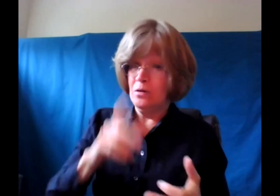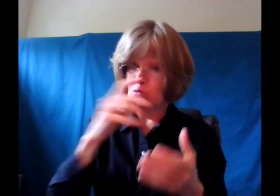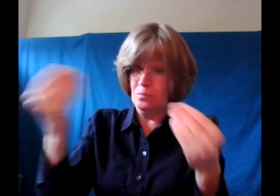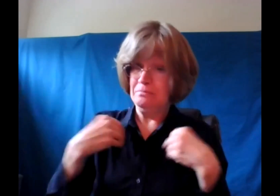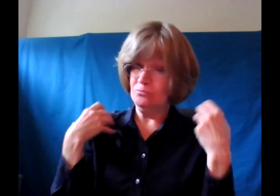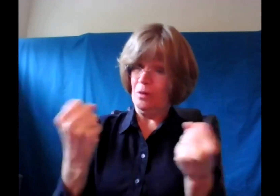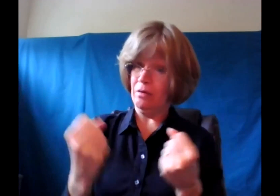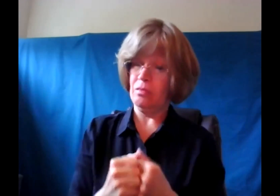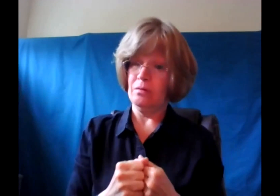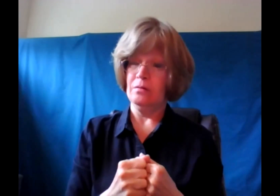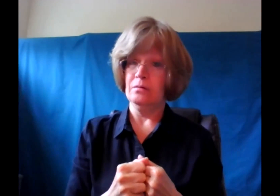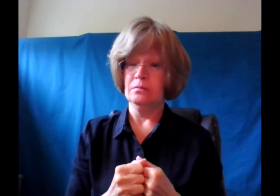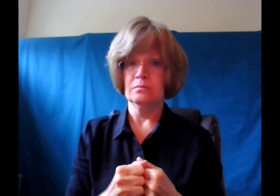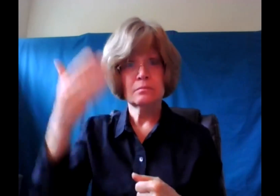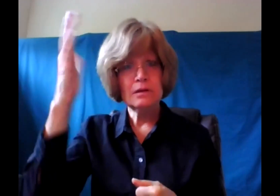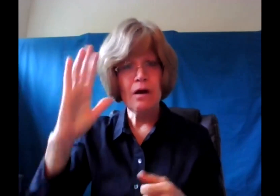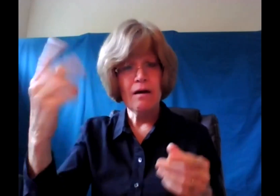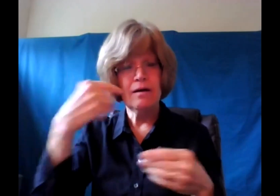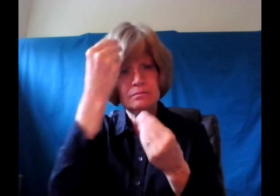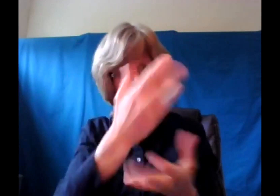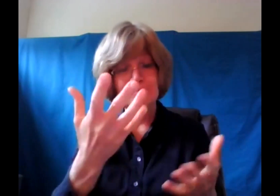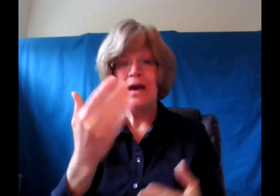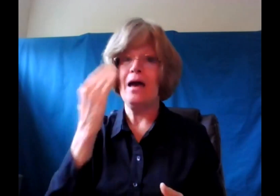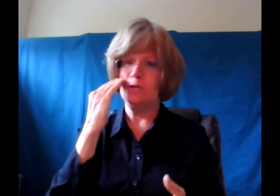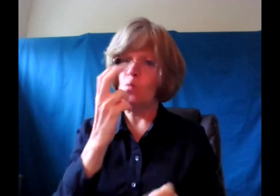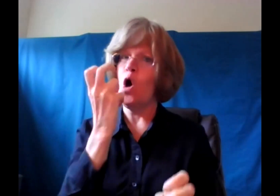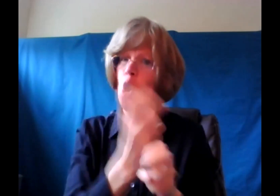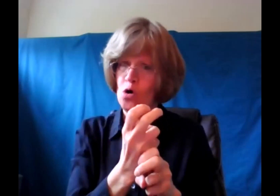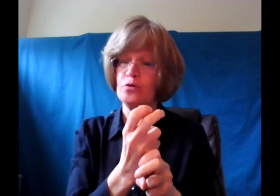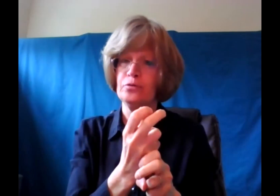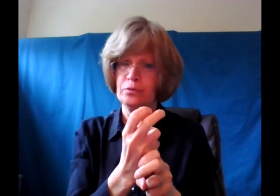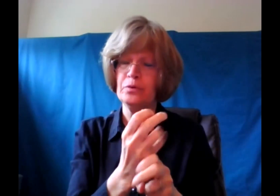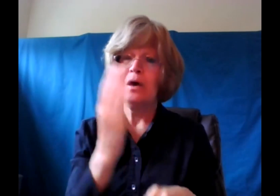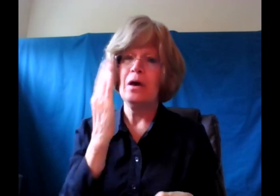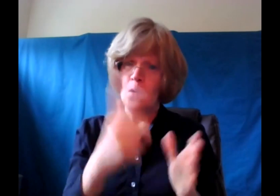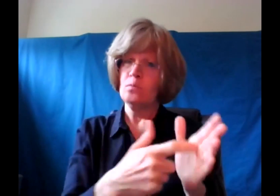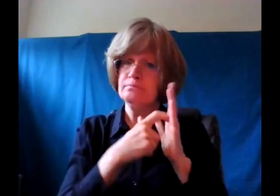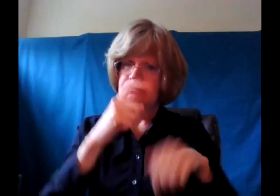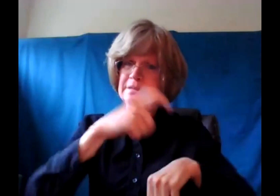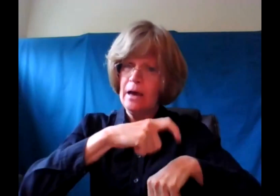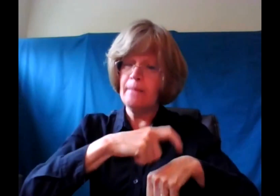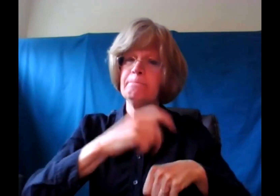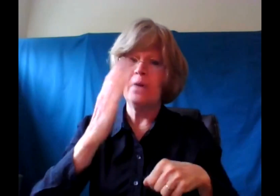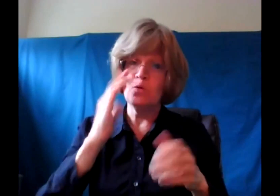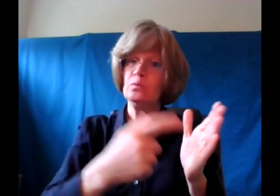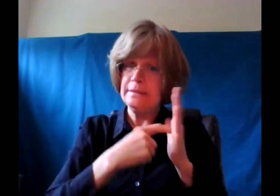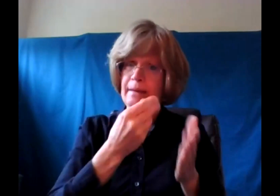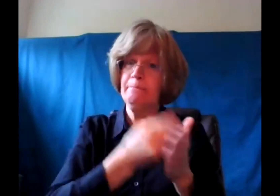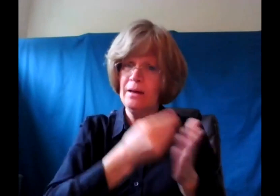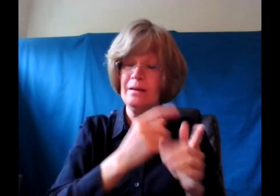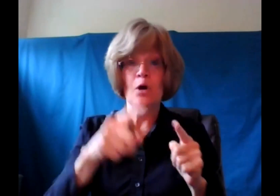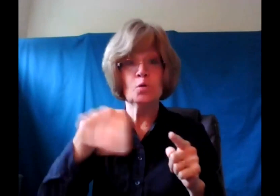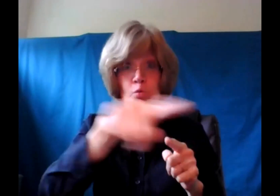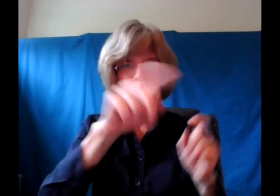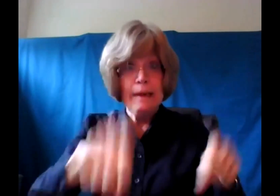me. It's amazing how God says to us, I know these things are difficult. I know they will take time. I know they will take money, but